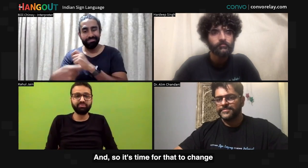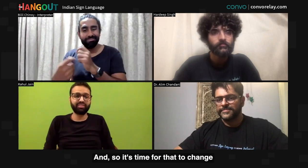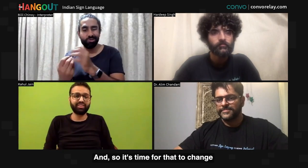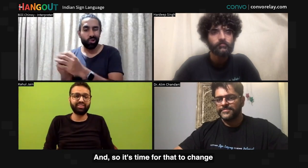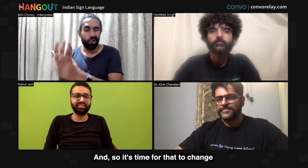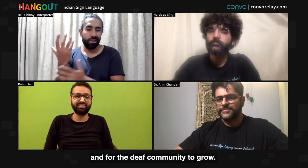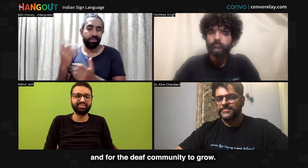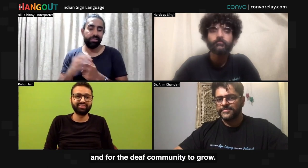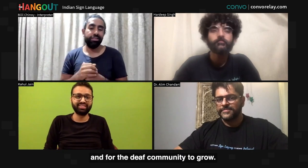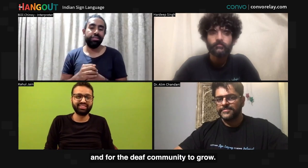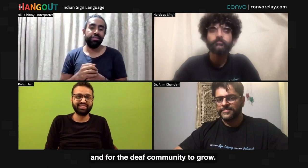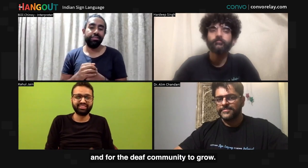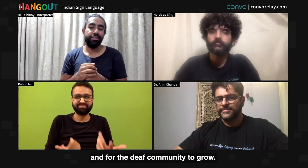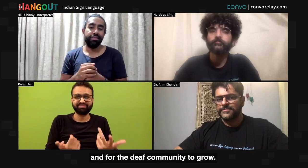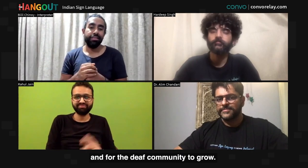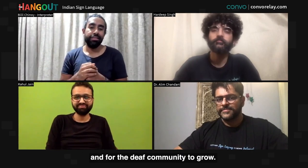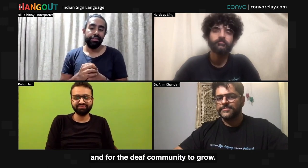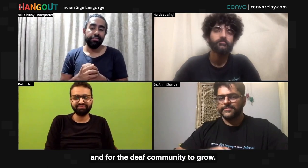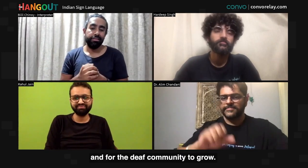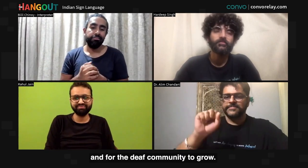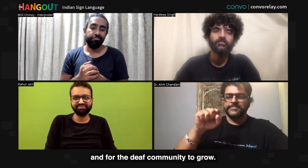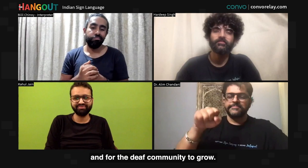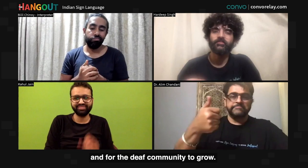that to change and, and, for the deaf community to grow.